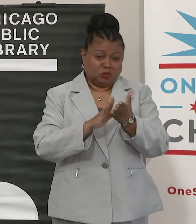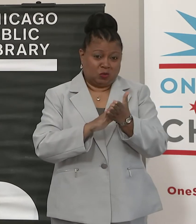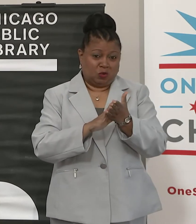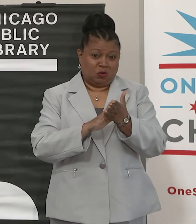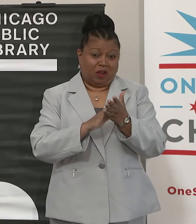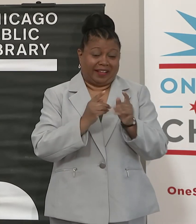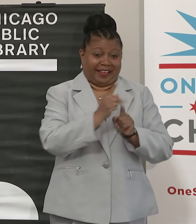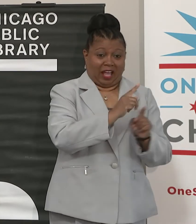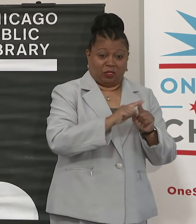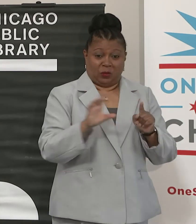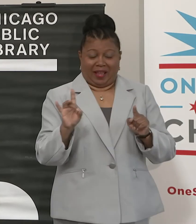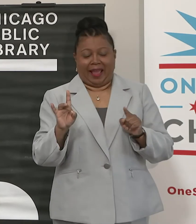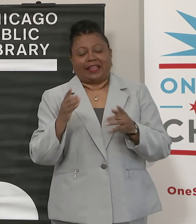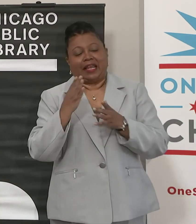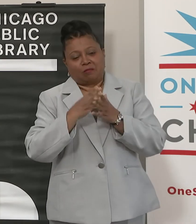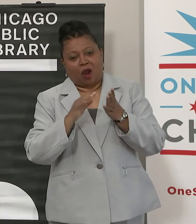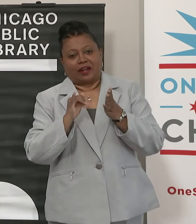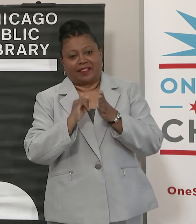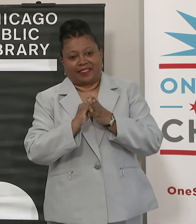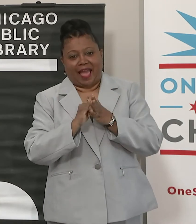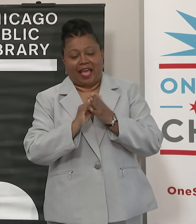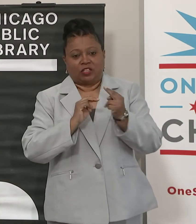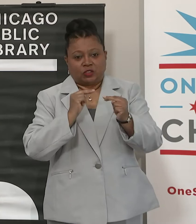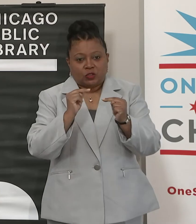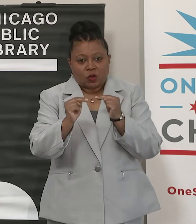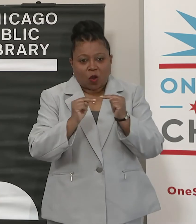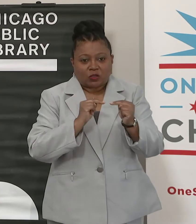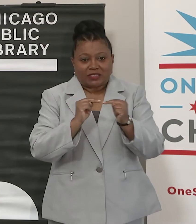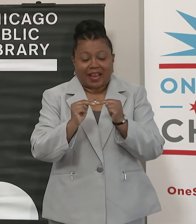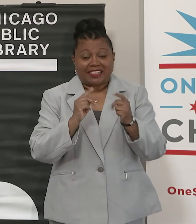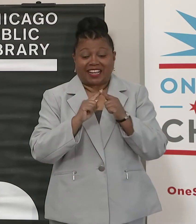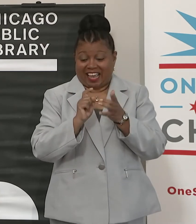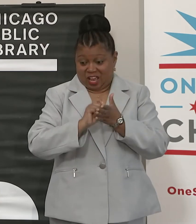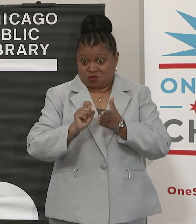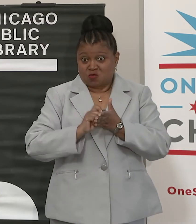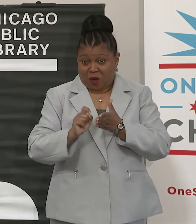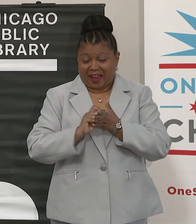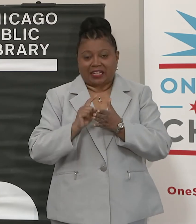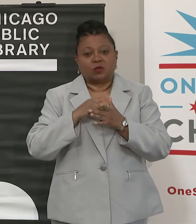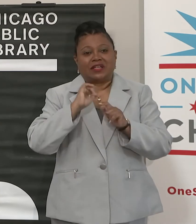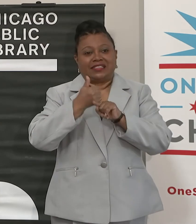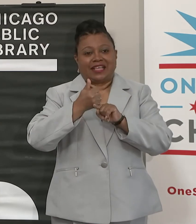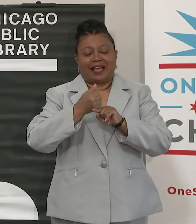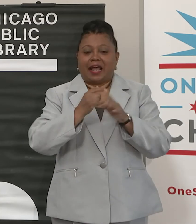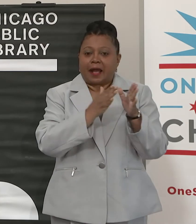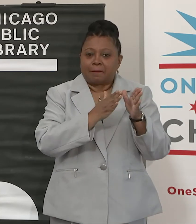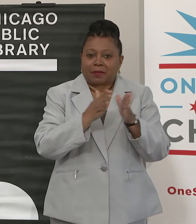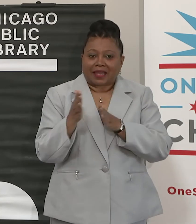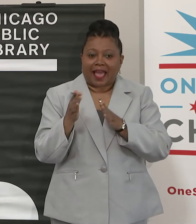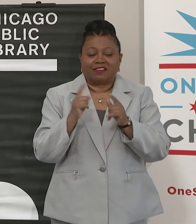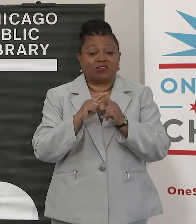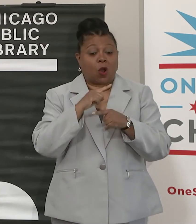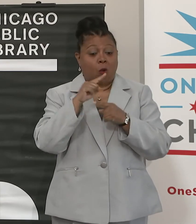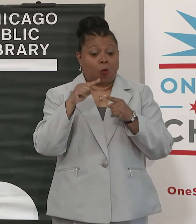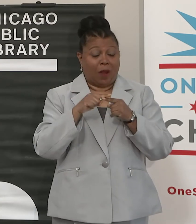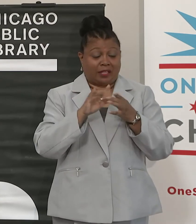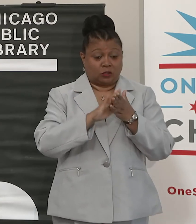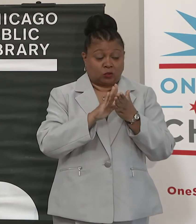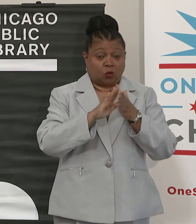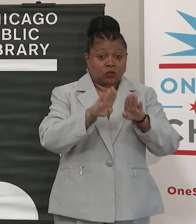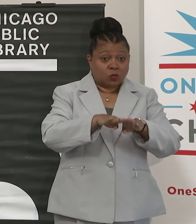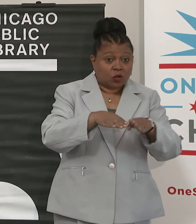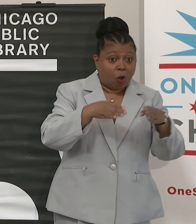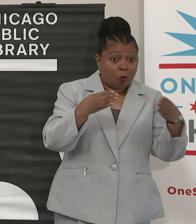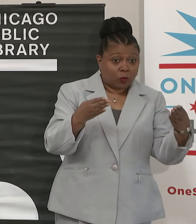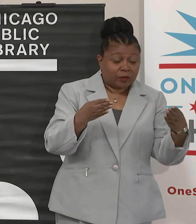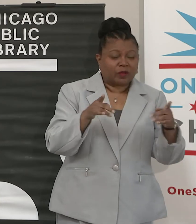pre-K through 8. As part of that negotiation, in writing, we set forth a plan for when schools would